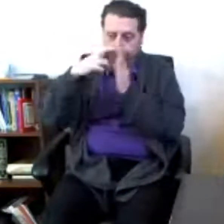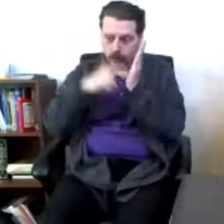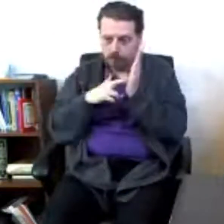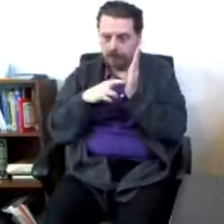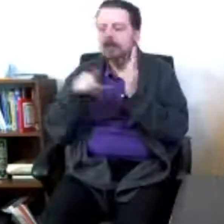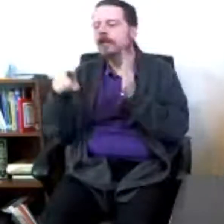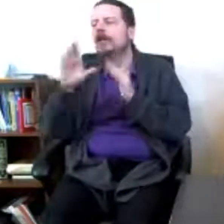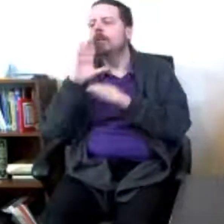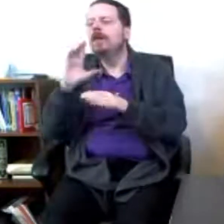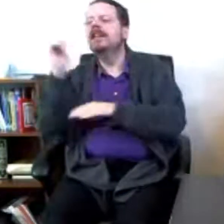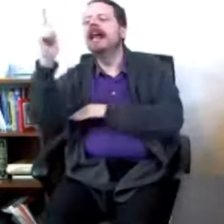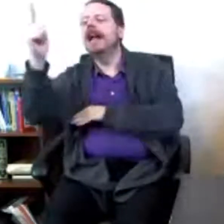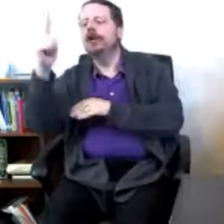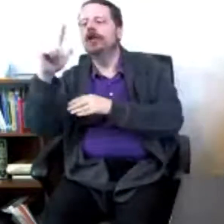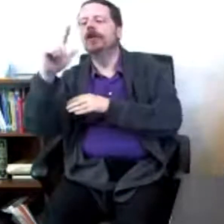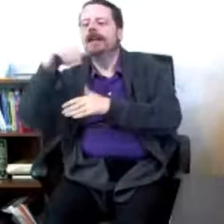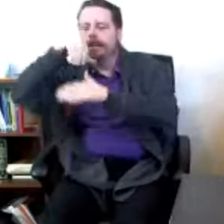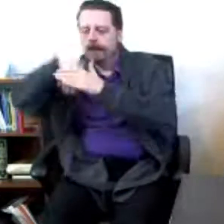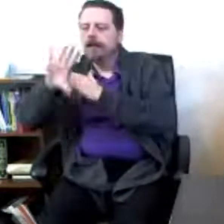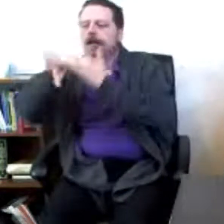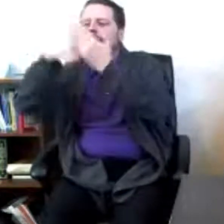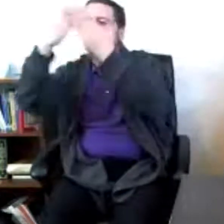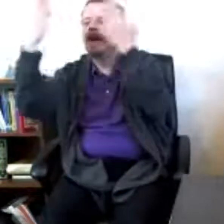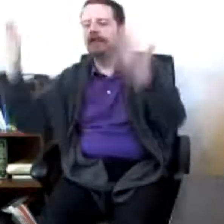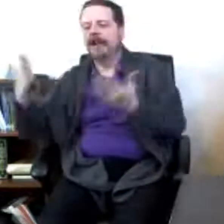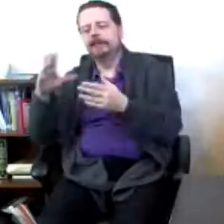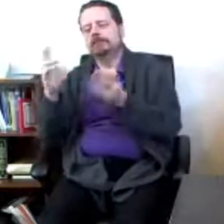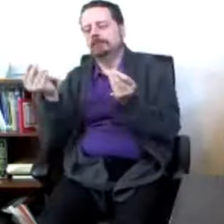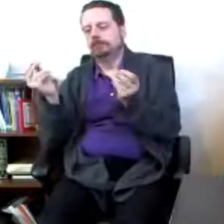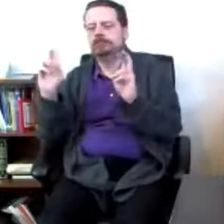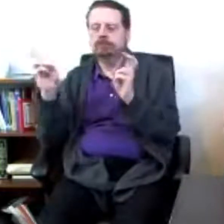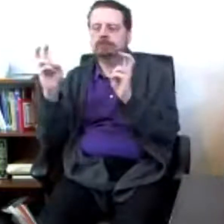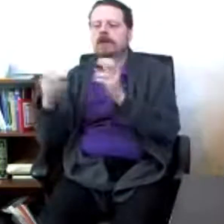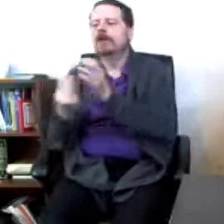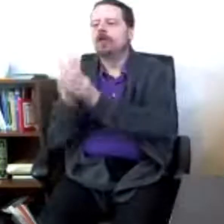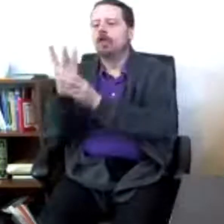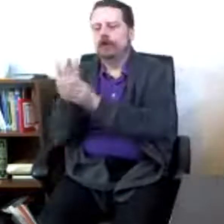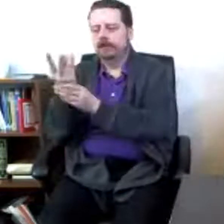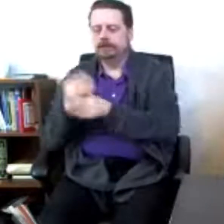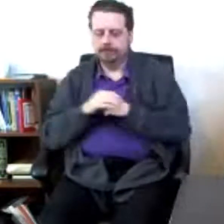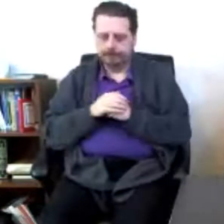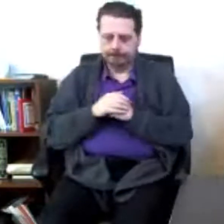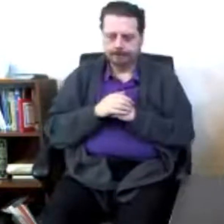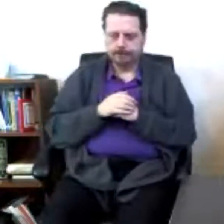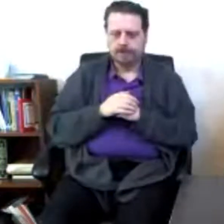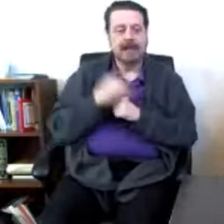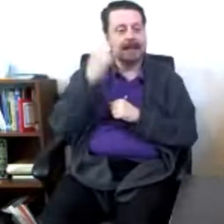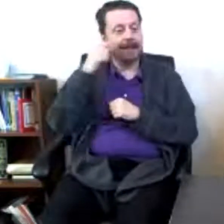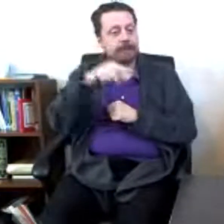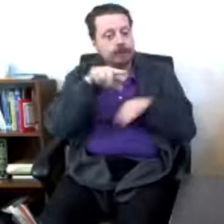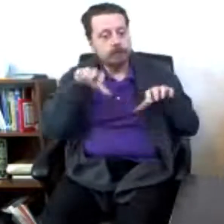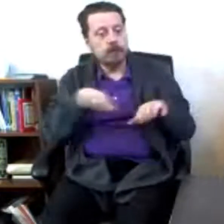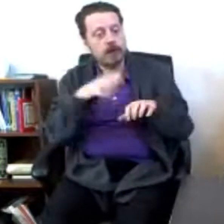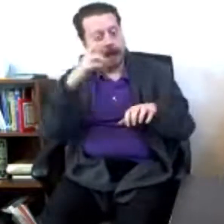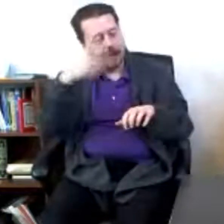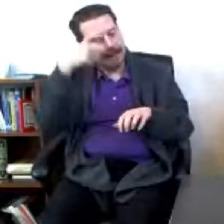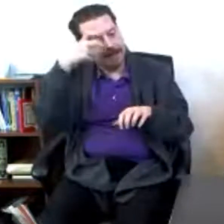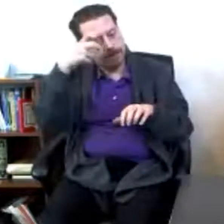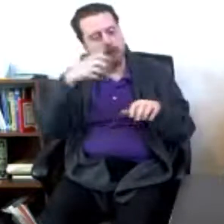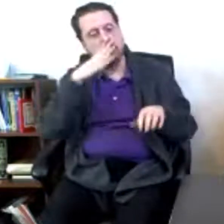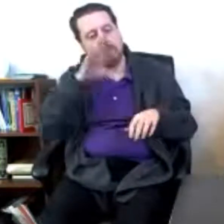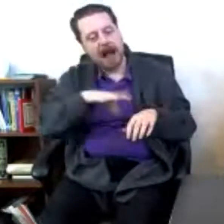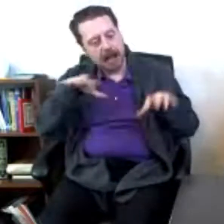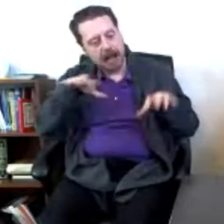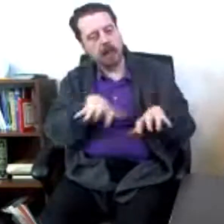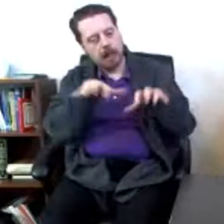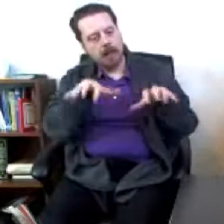of bliss, which is called paradise or the garden. Okay? And those who have done bad or evil, they